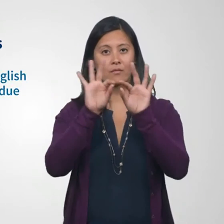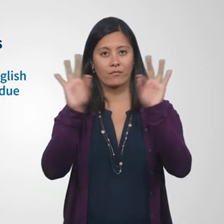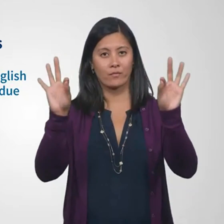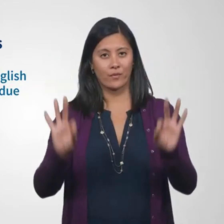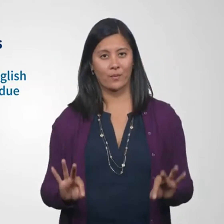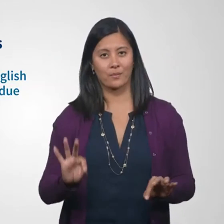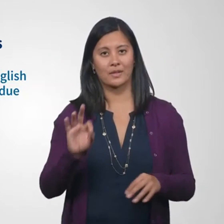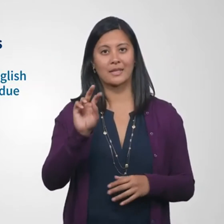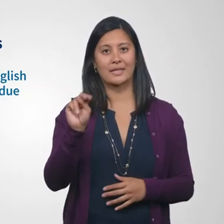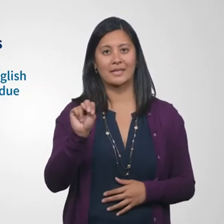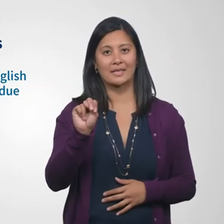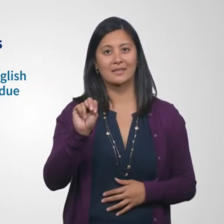Form N-648.